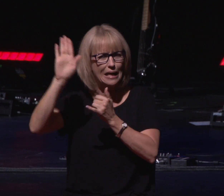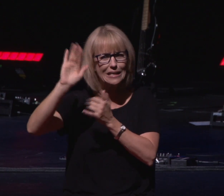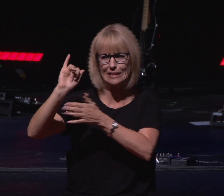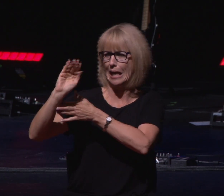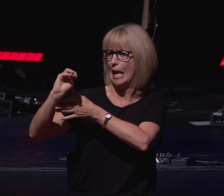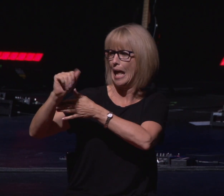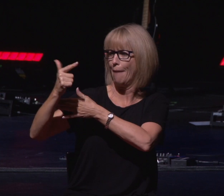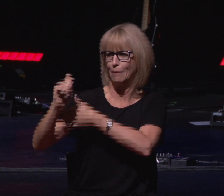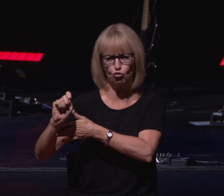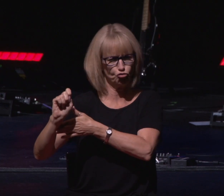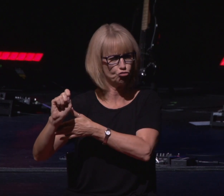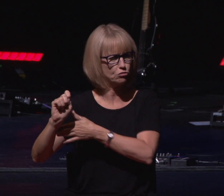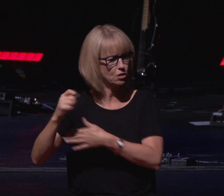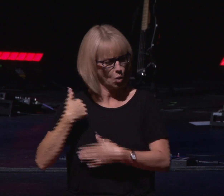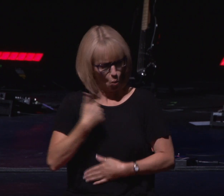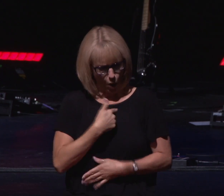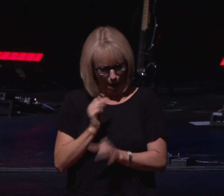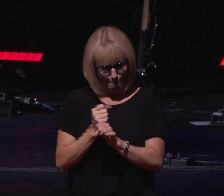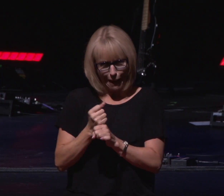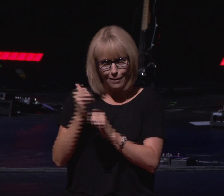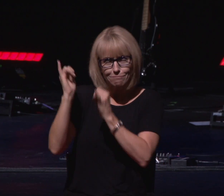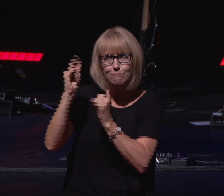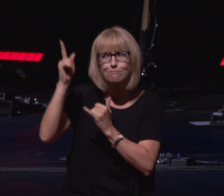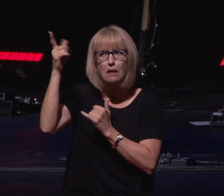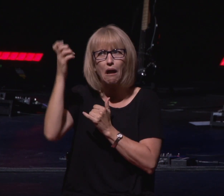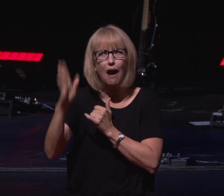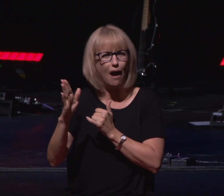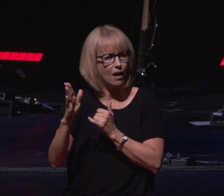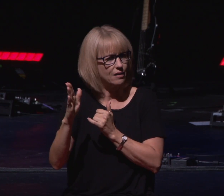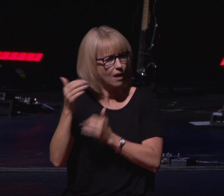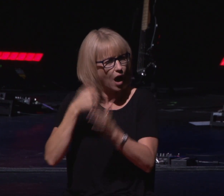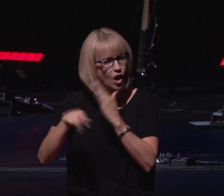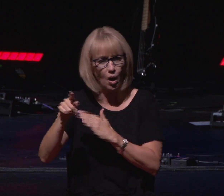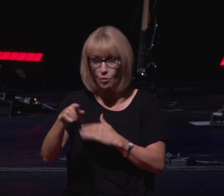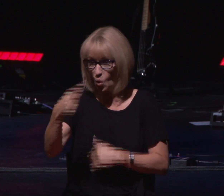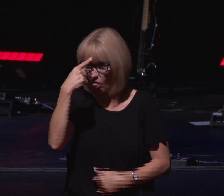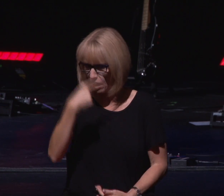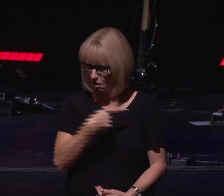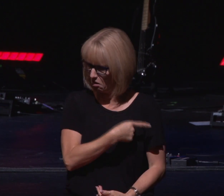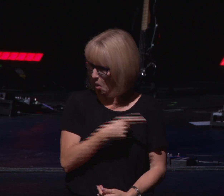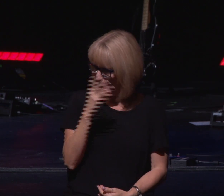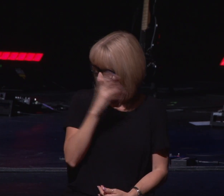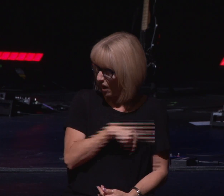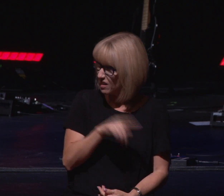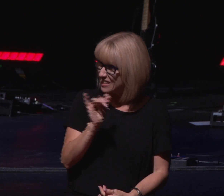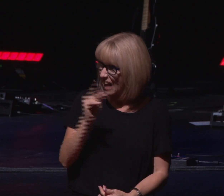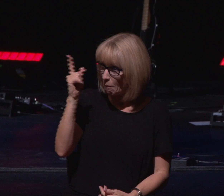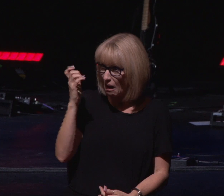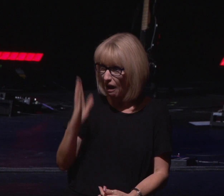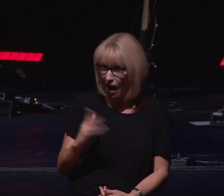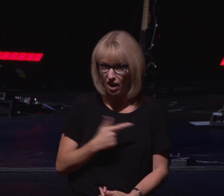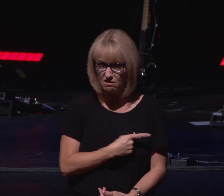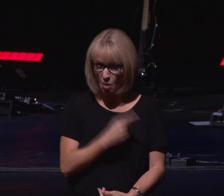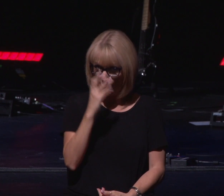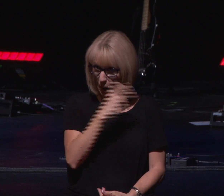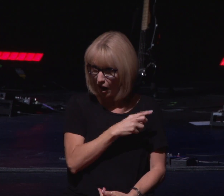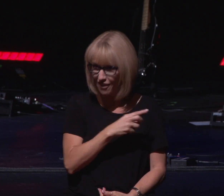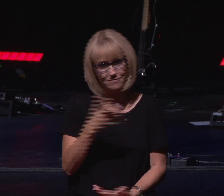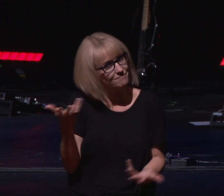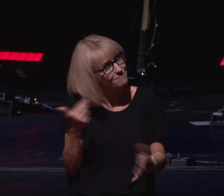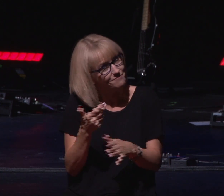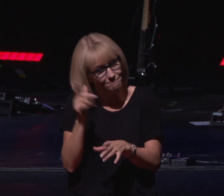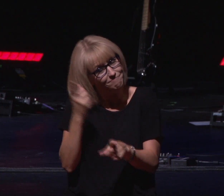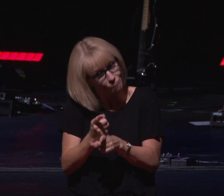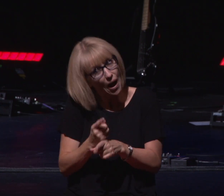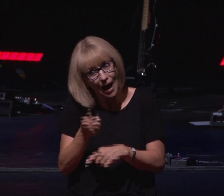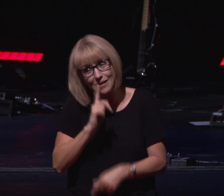image. Each person, the person sitting next to you, as weird as they may be, is created in the image of God. It's